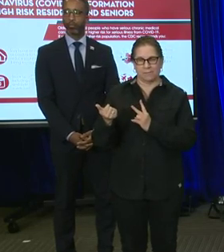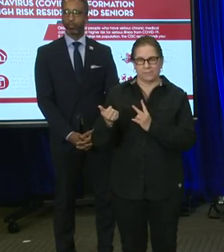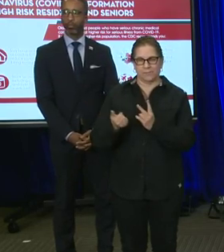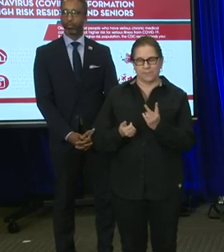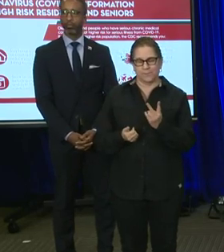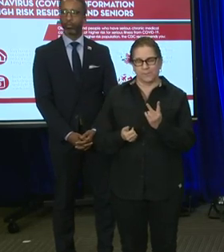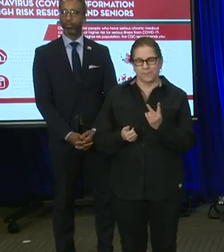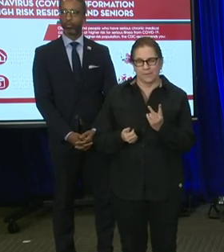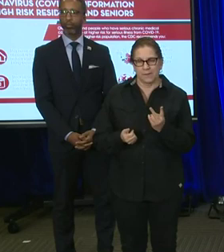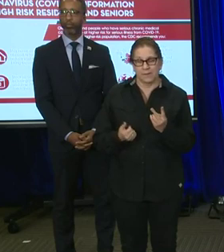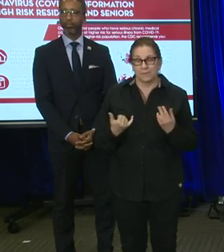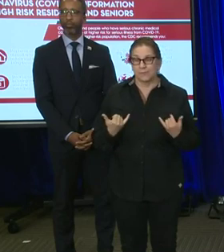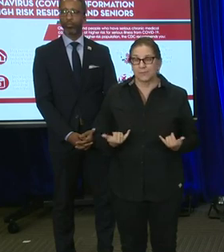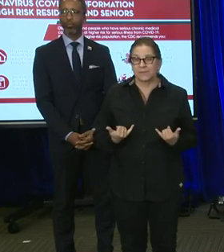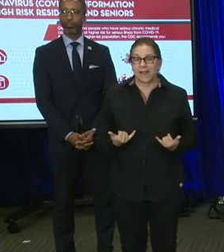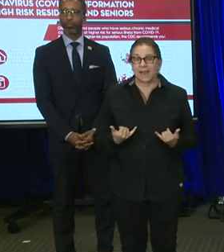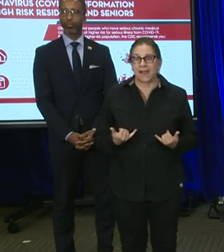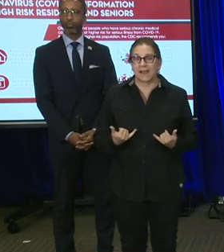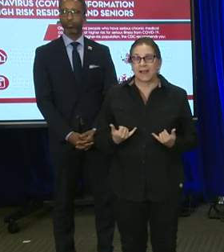today,